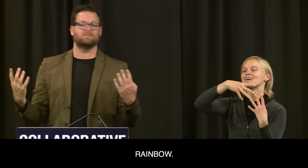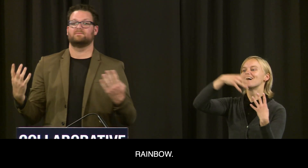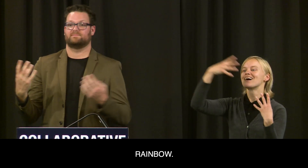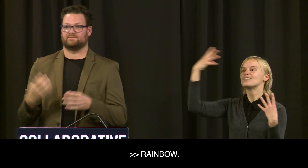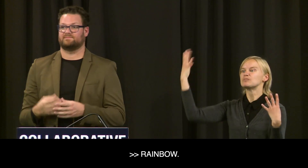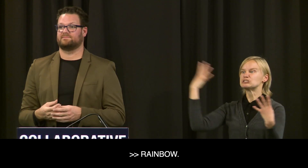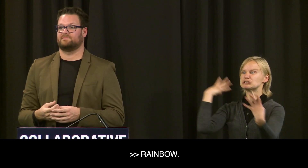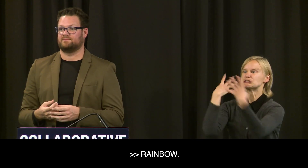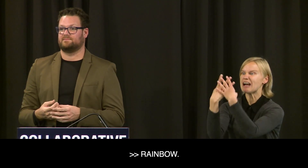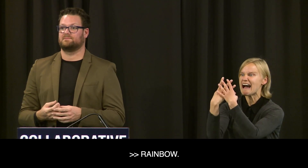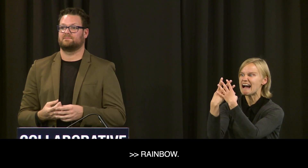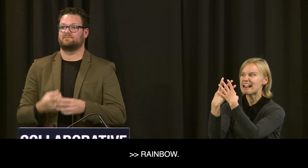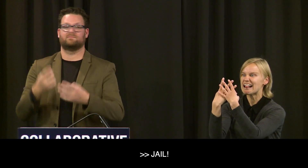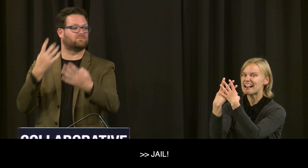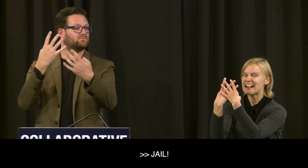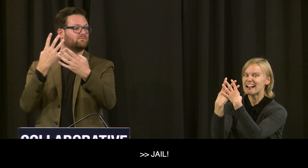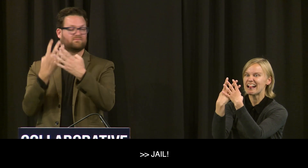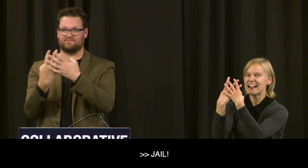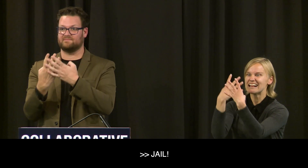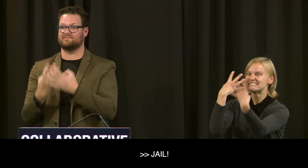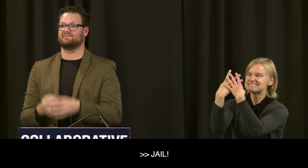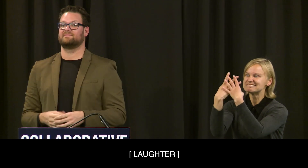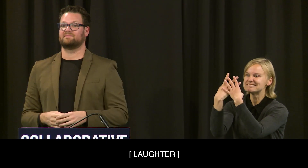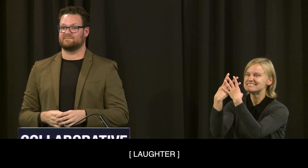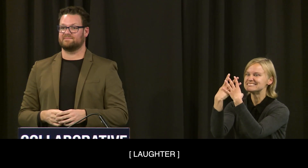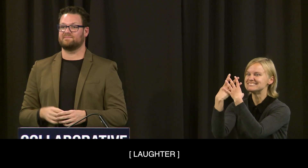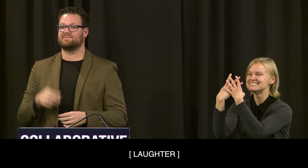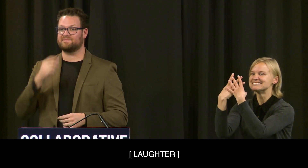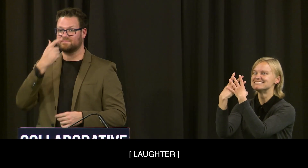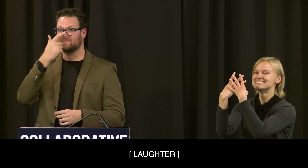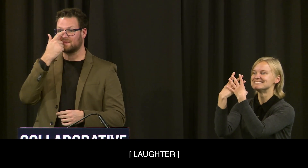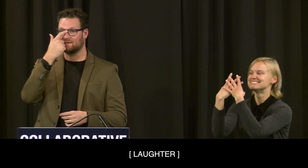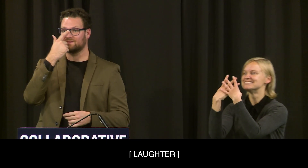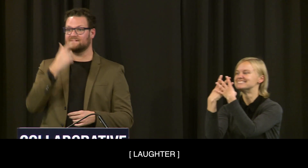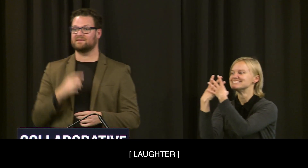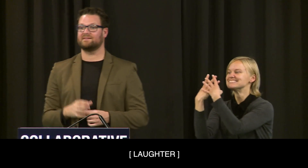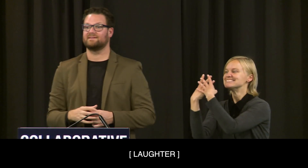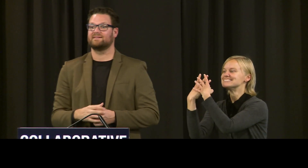Rainbow. Rainbow. Jail. Jail.